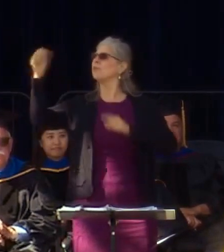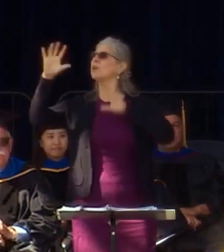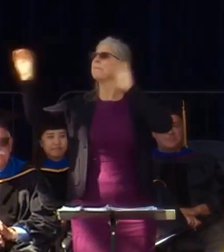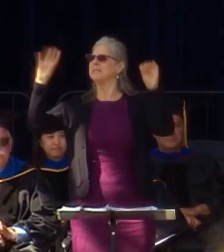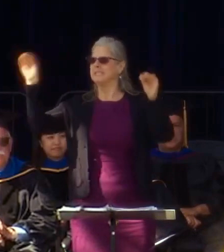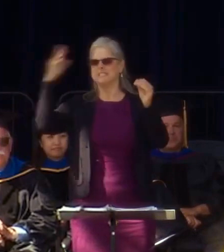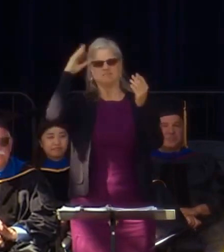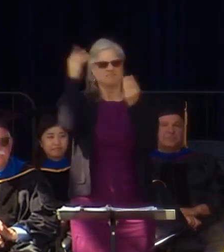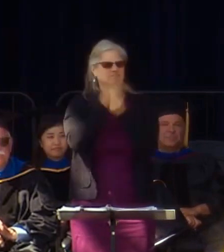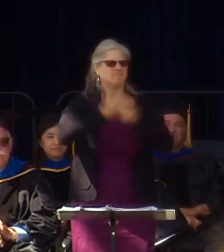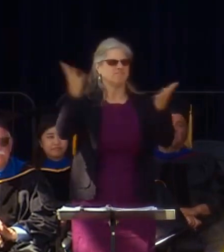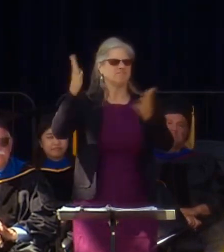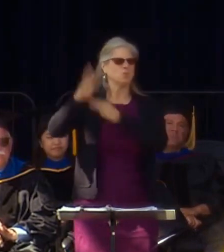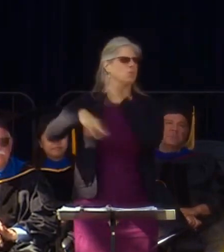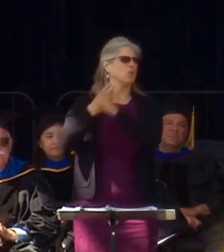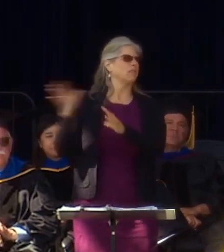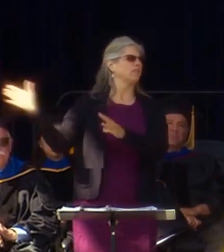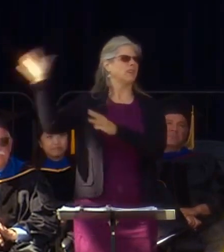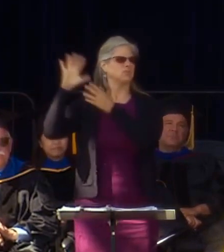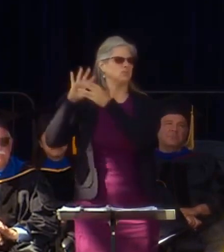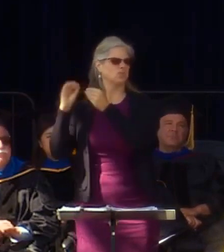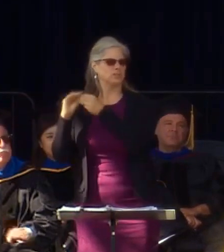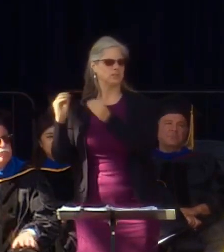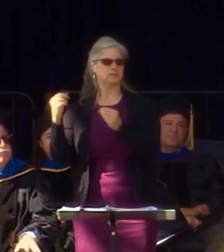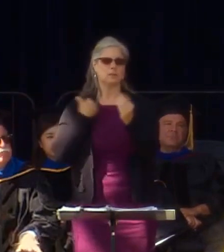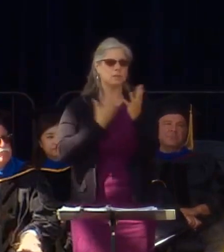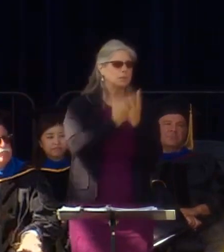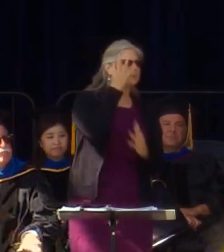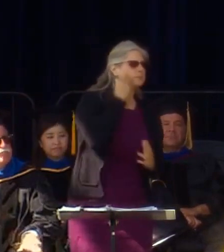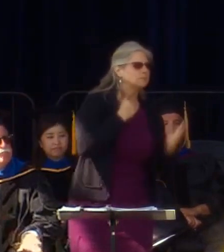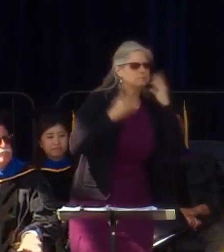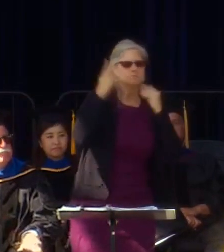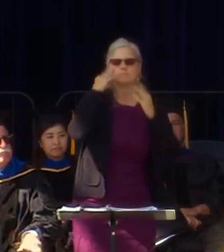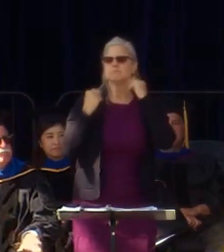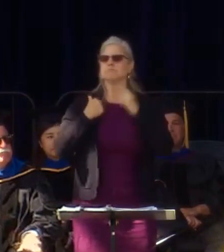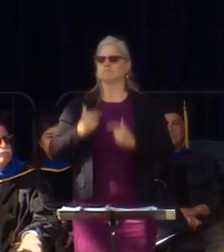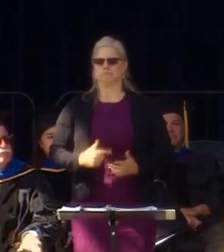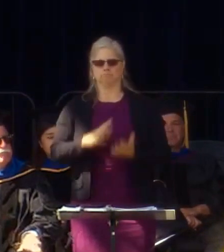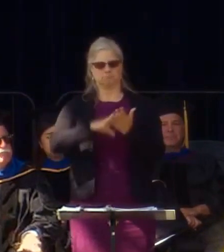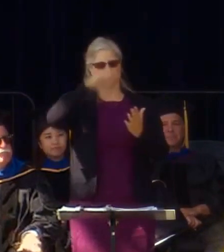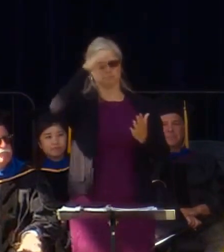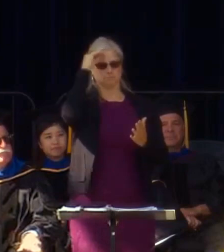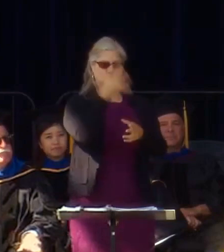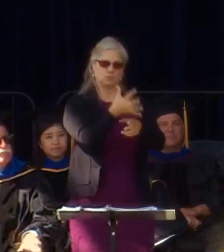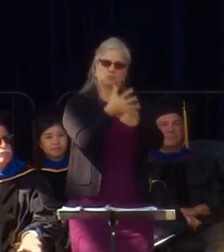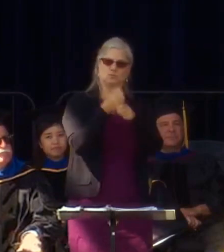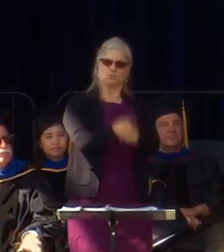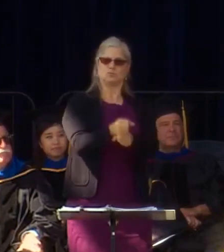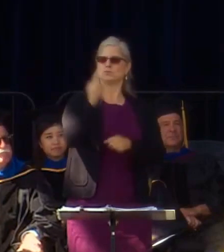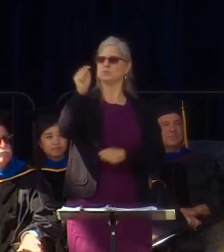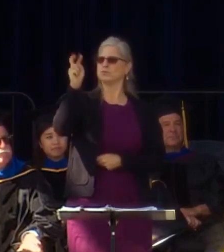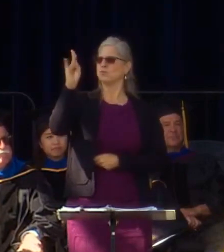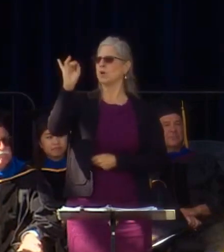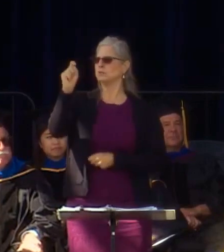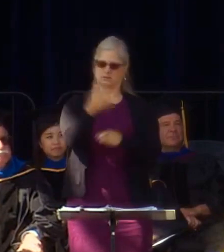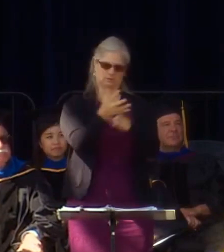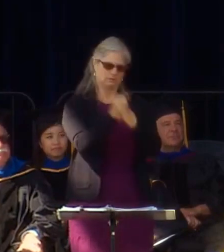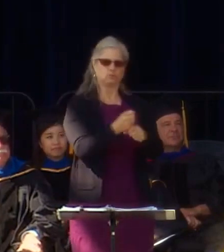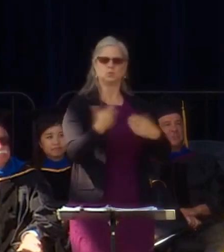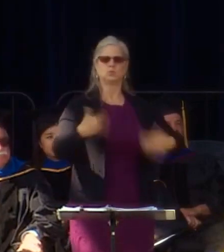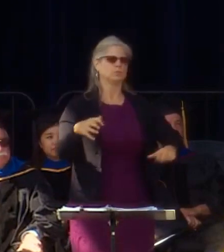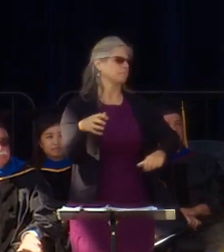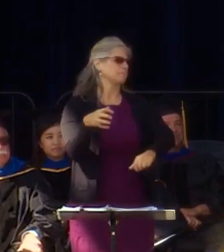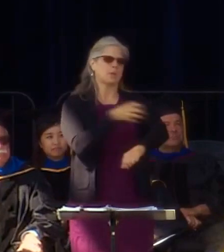their stories. Through these experiences, I've learned that trust is one of the most powerful